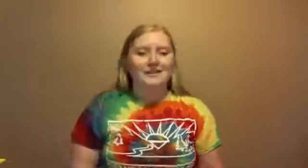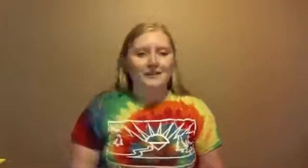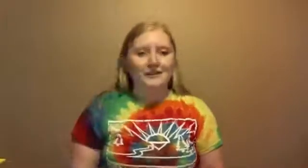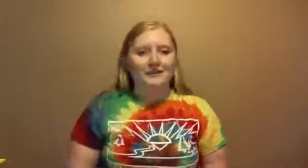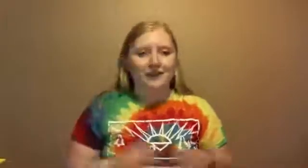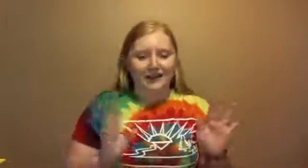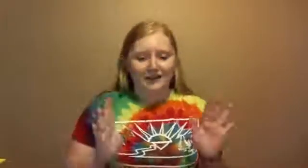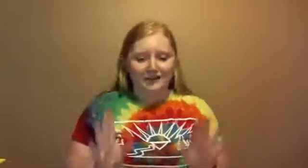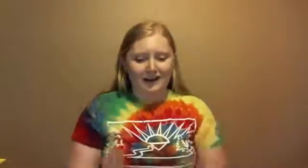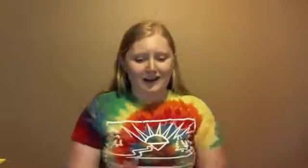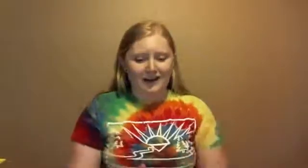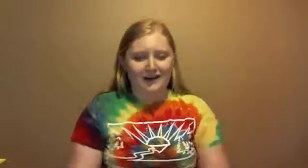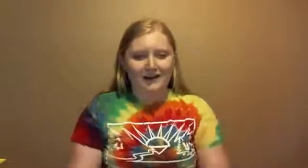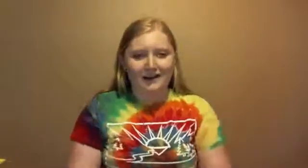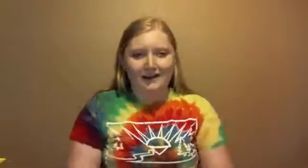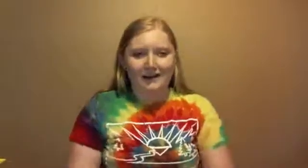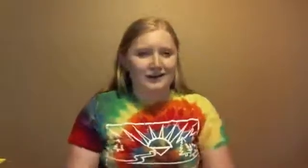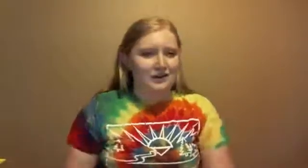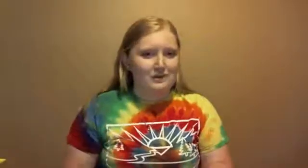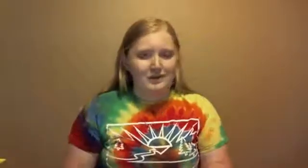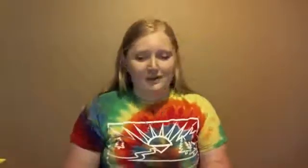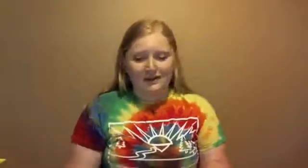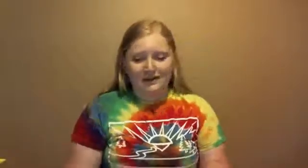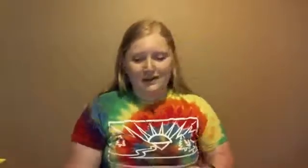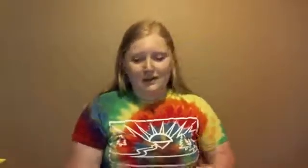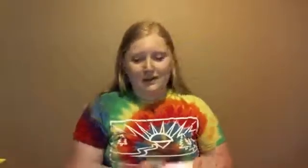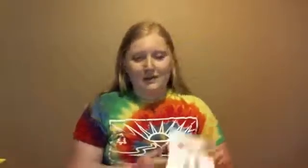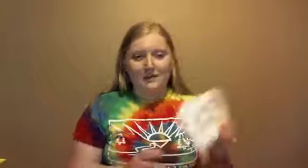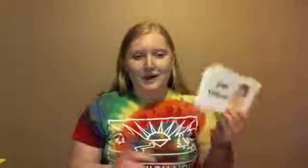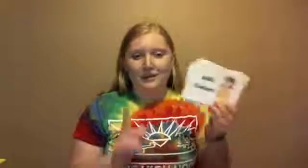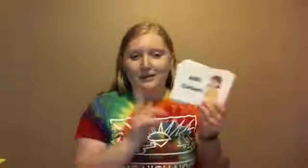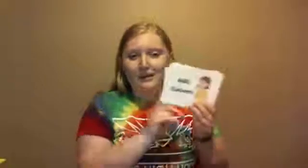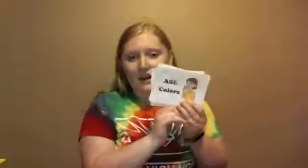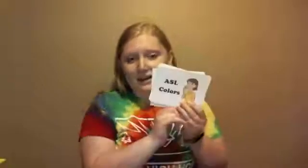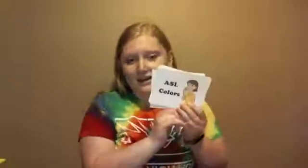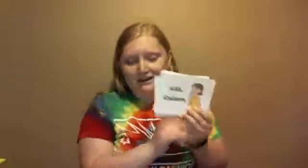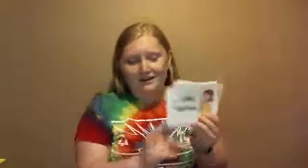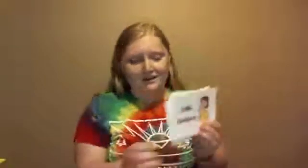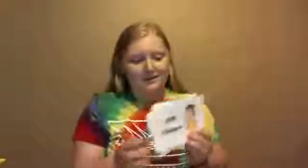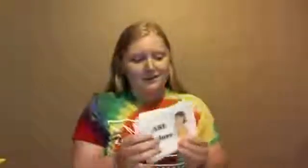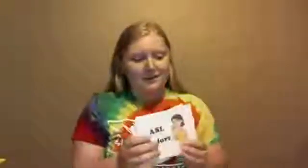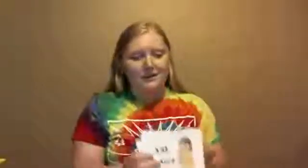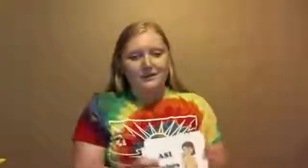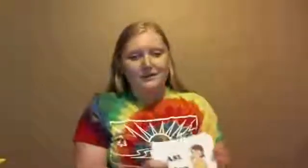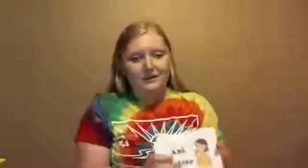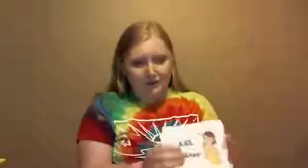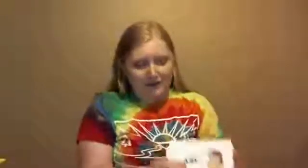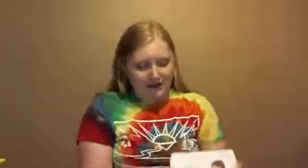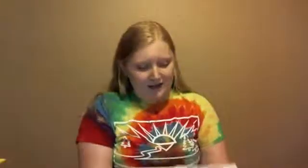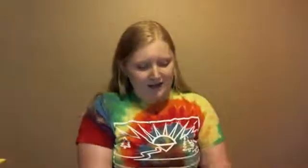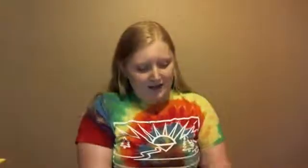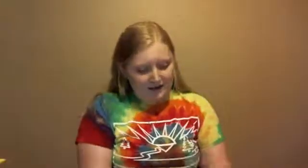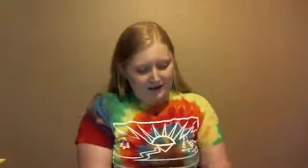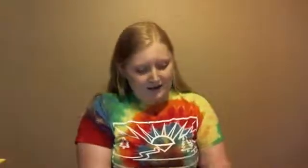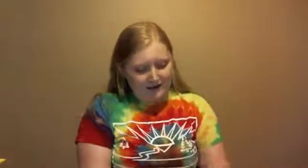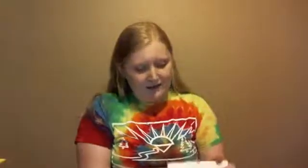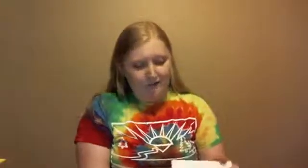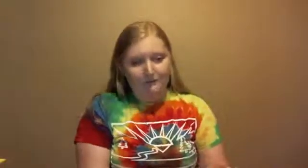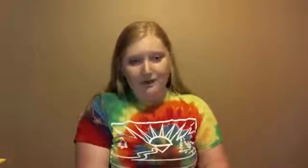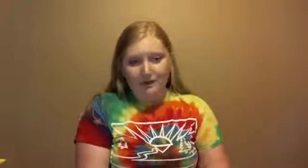be very fun and should be really great to learn about the colors. So like I said, the first thing